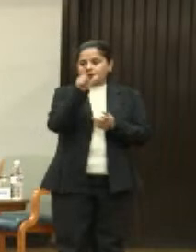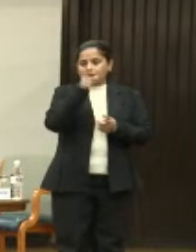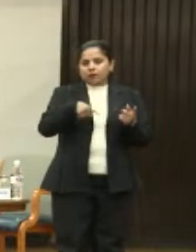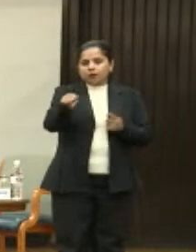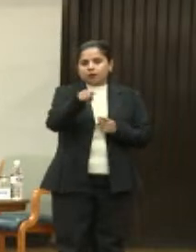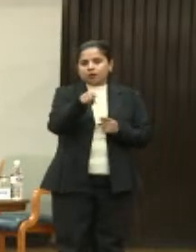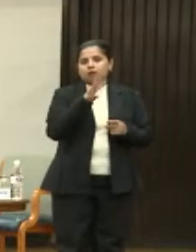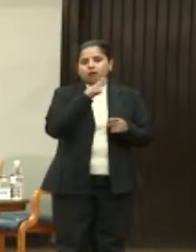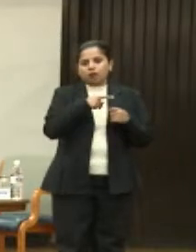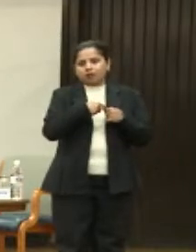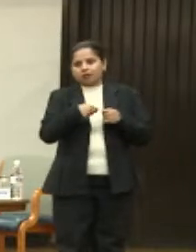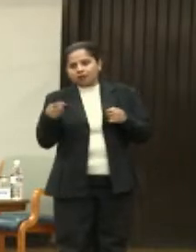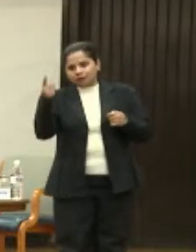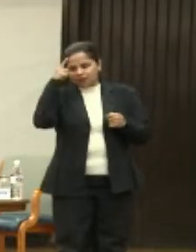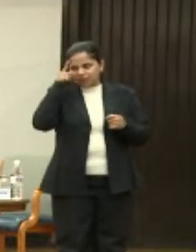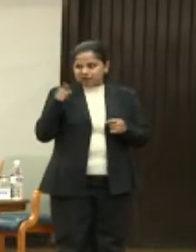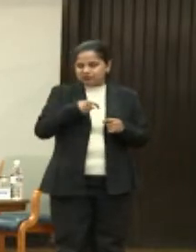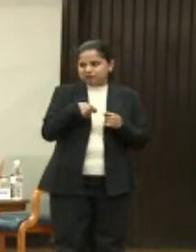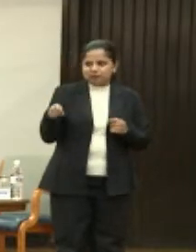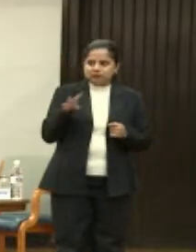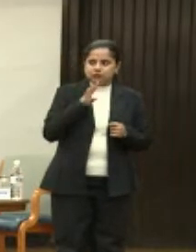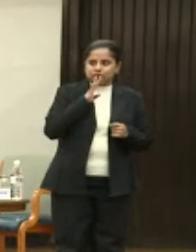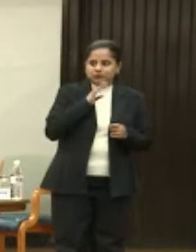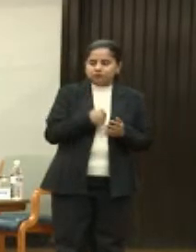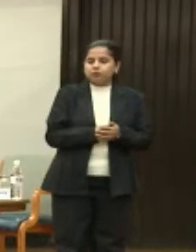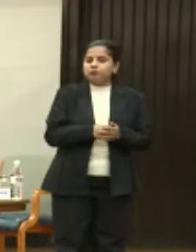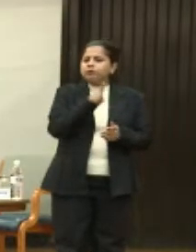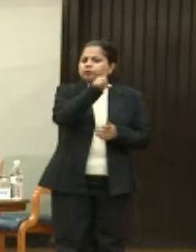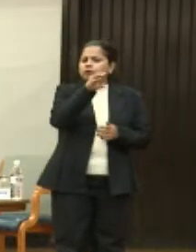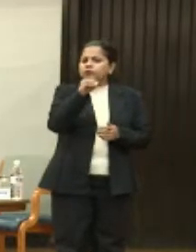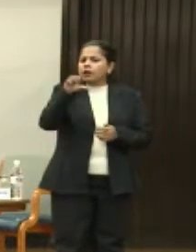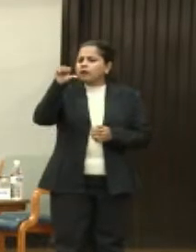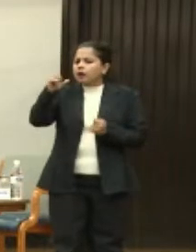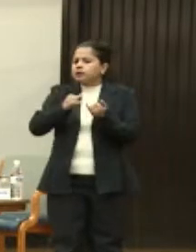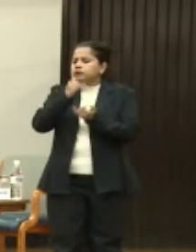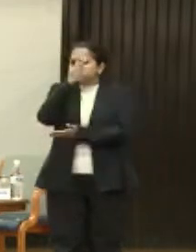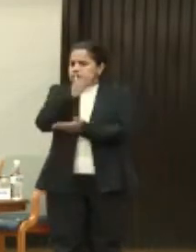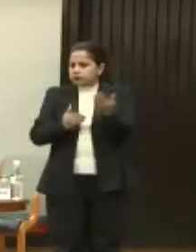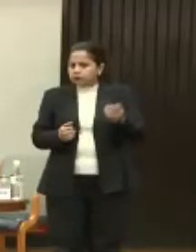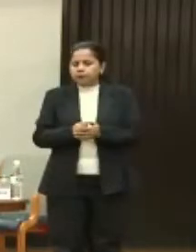very much longer. Section 109 and